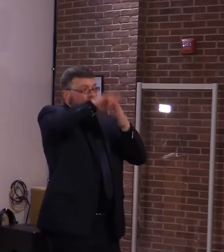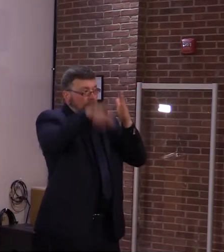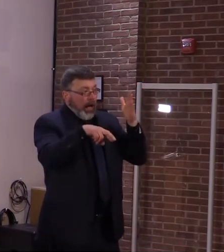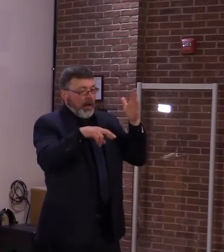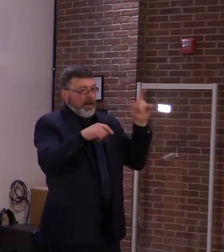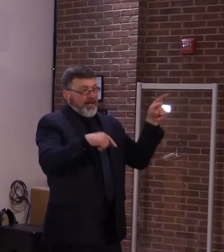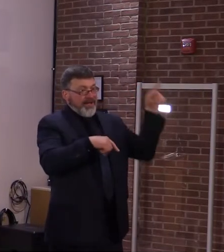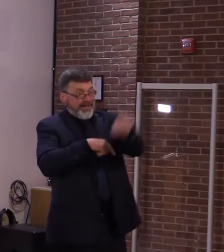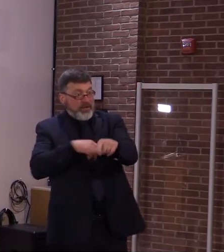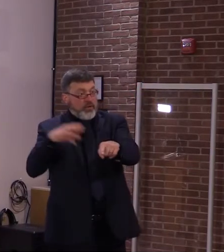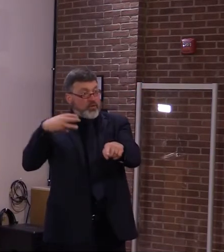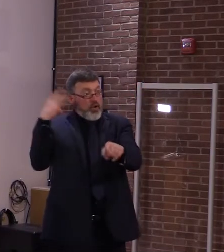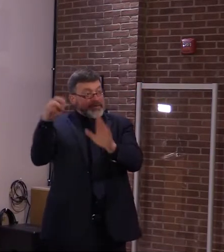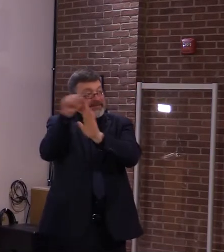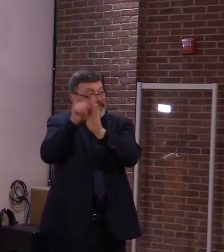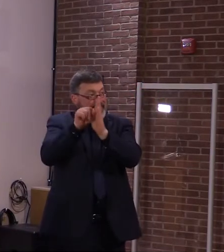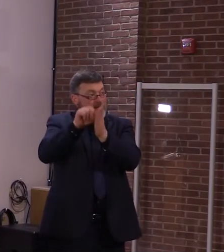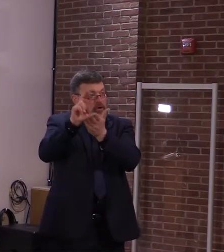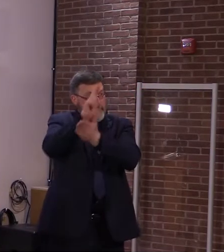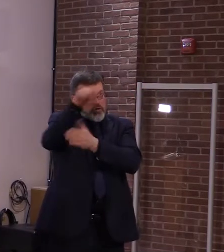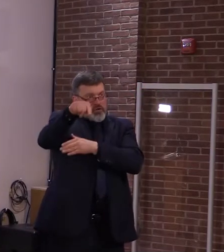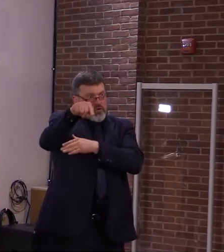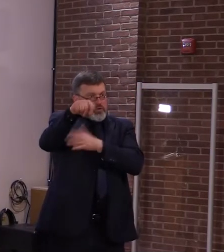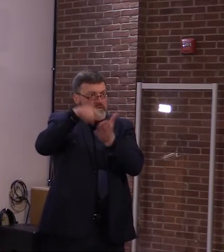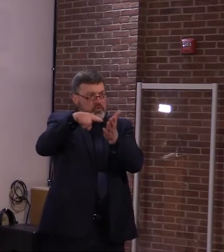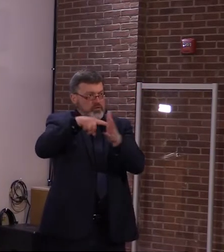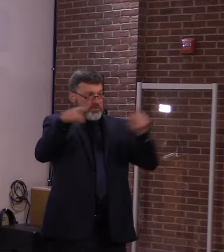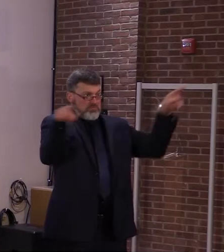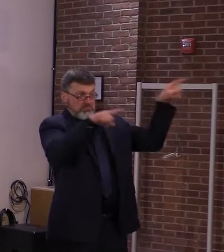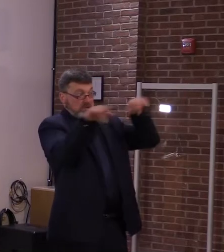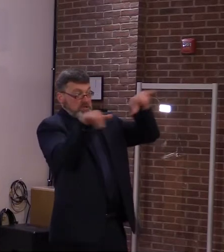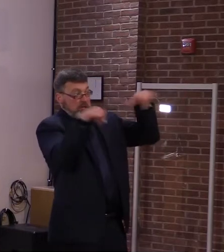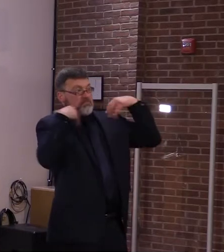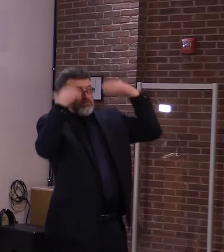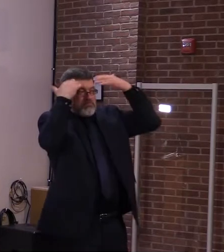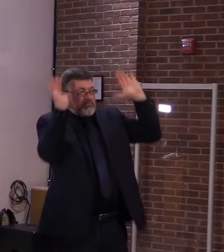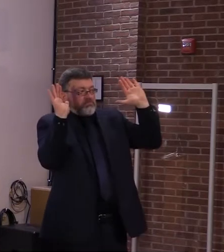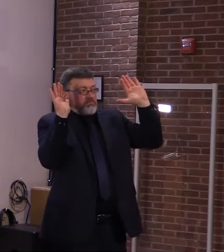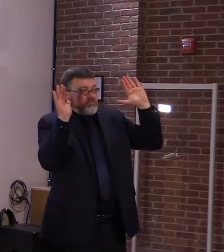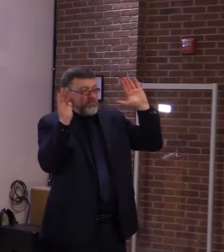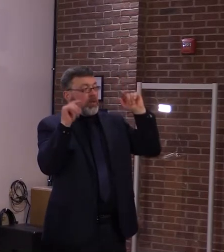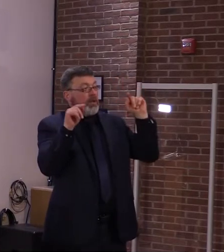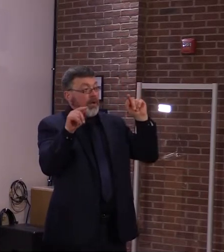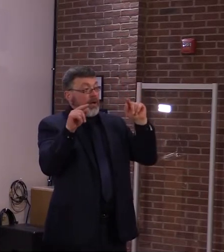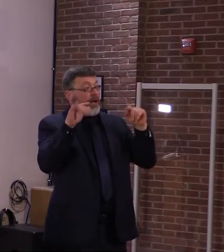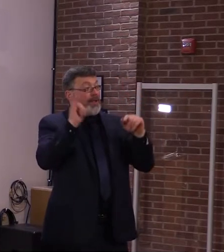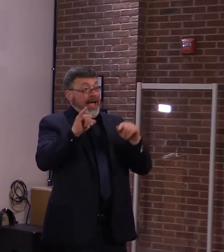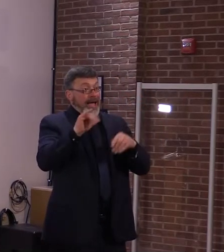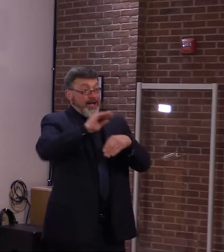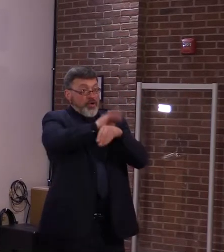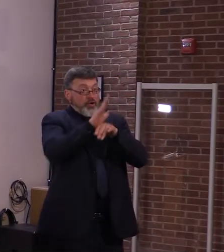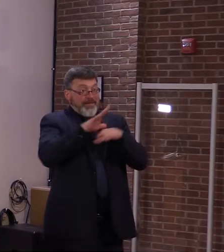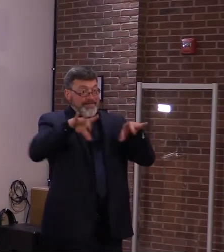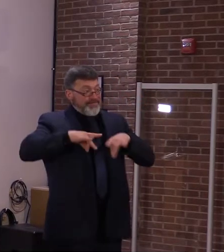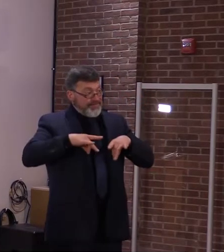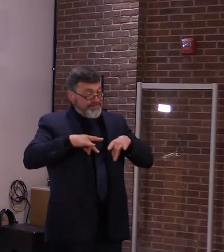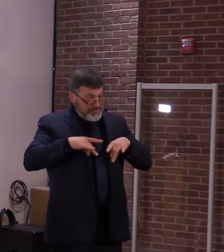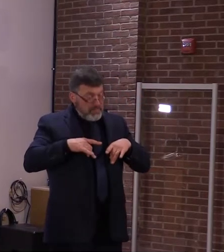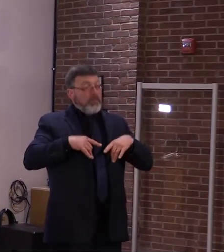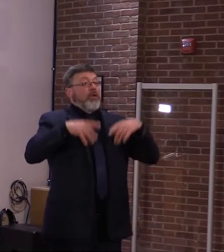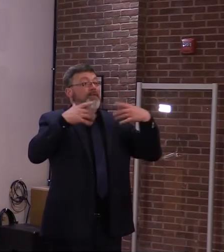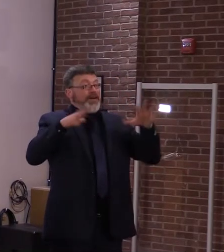what impact having COVID has. So this allows me to repeat a theme I've mentioned many times